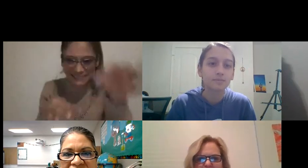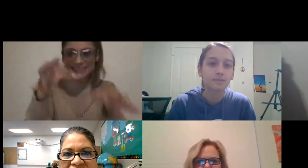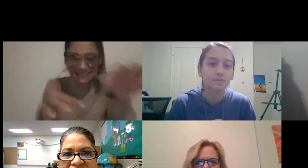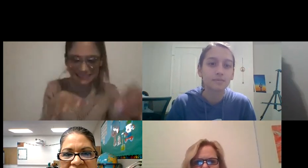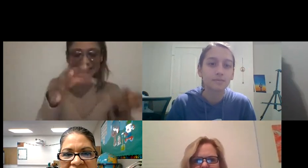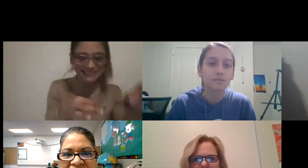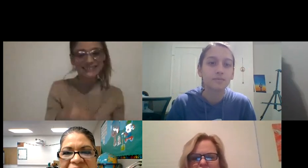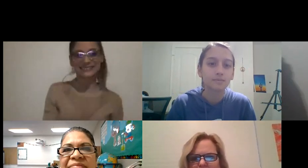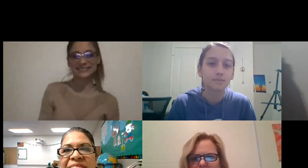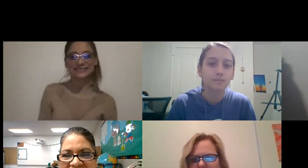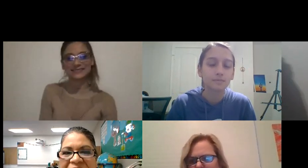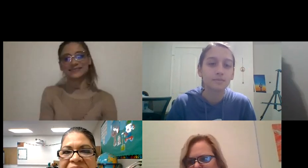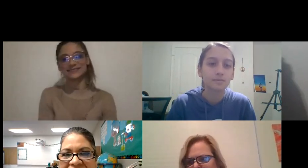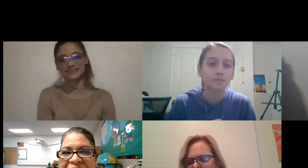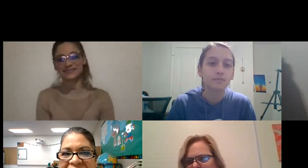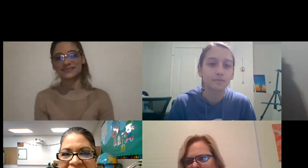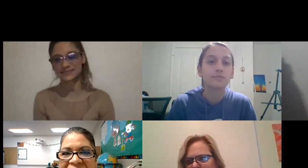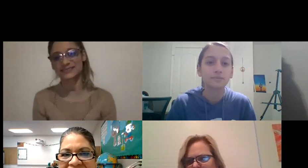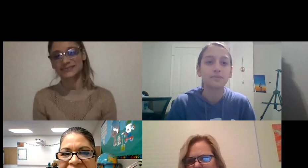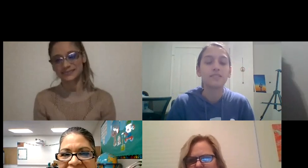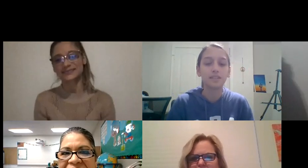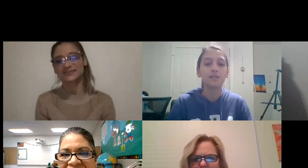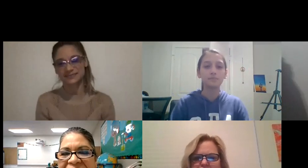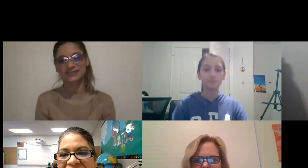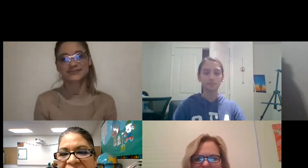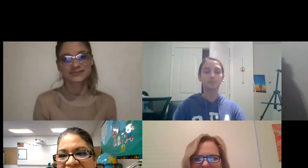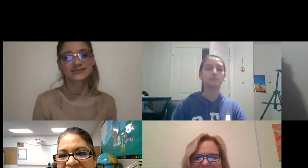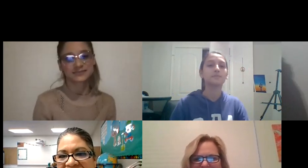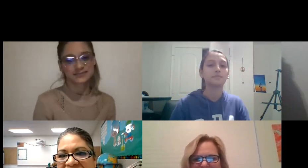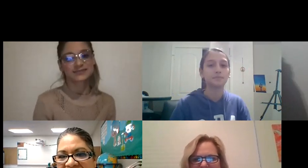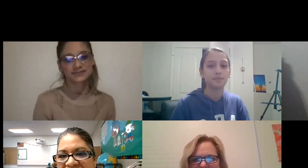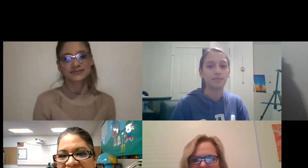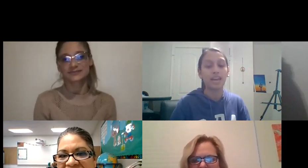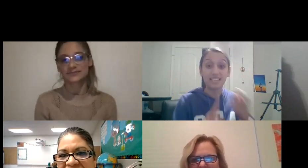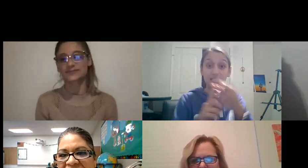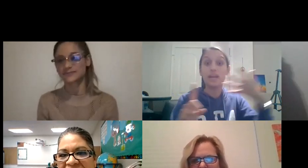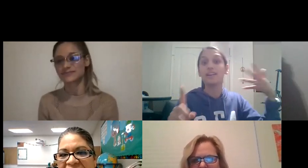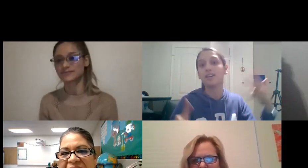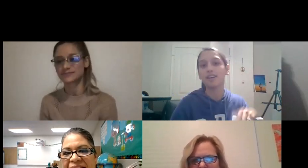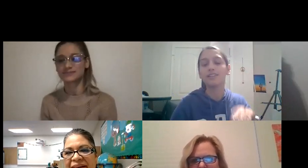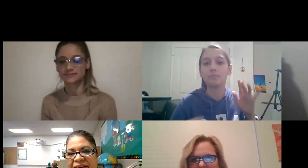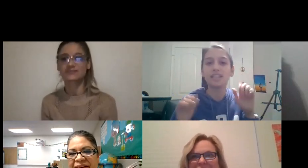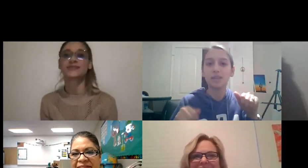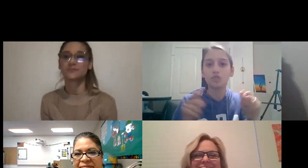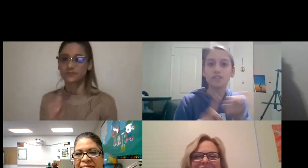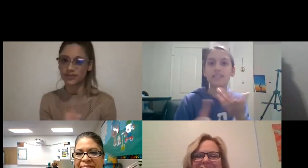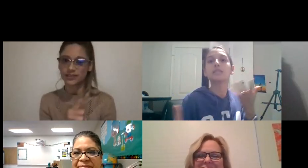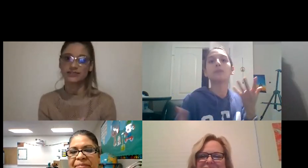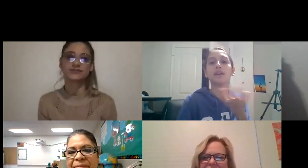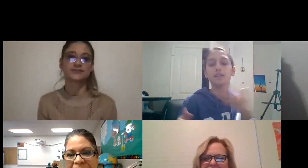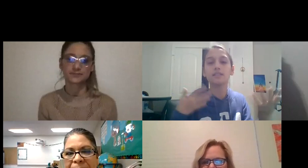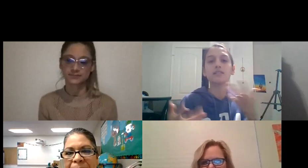things mean. Just try to explain stuff. Yeah. And expanding on it, like being able